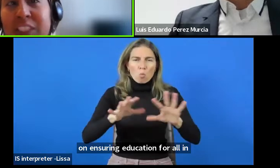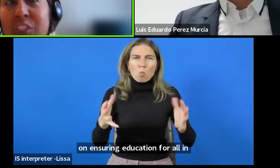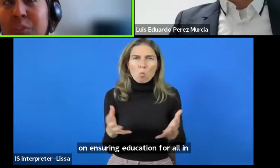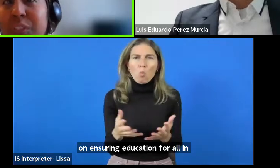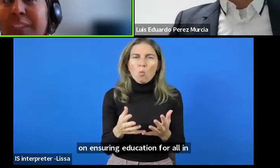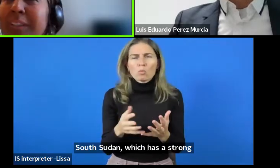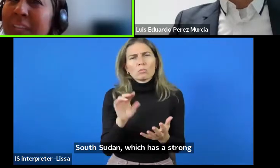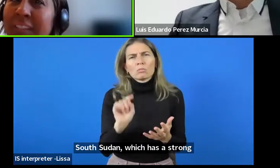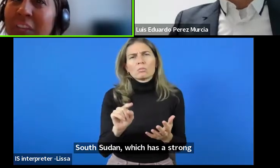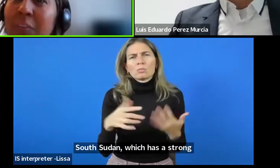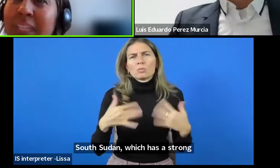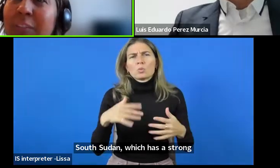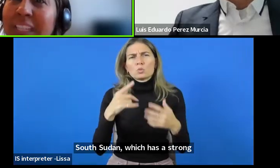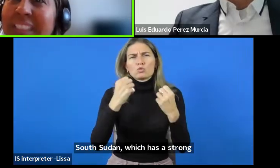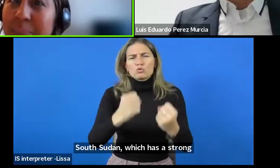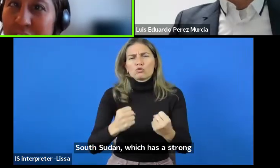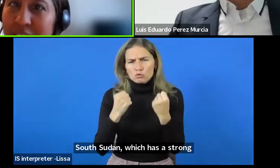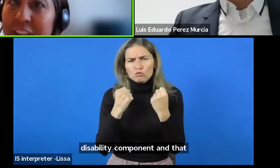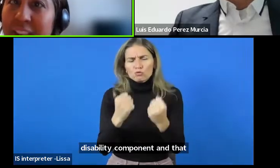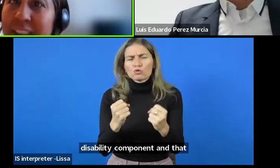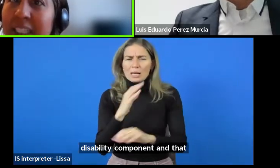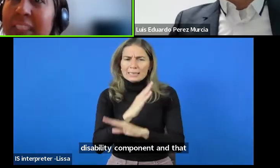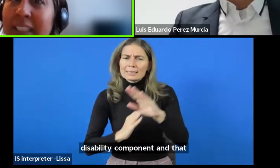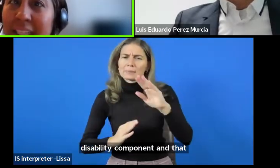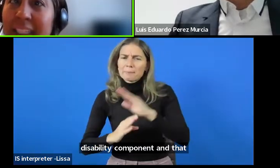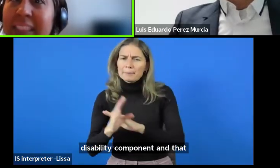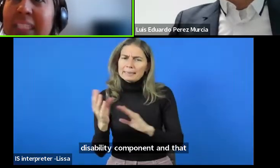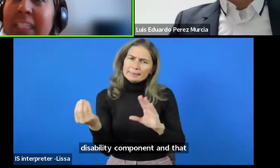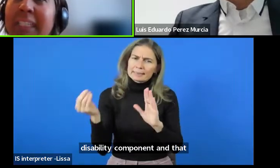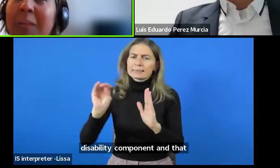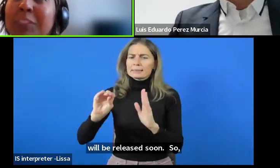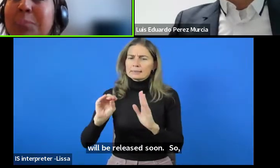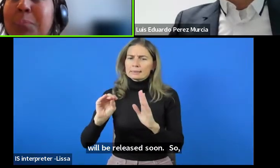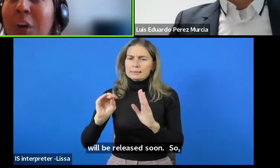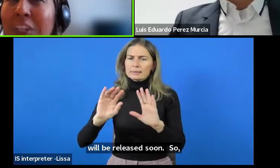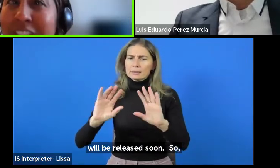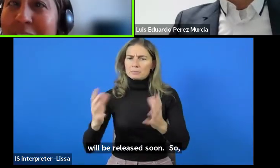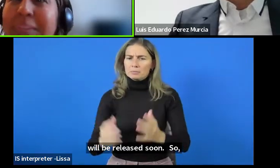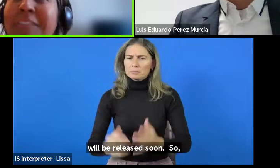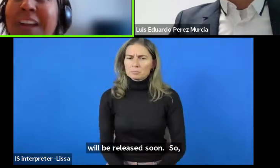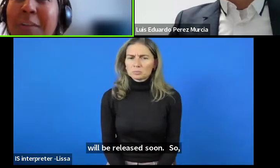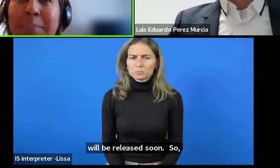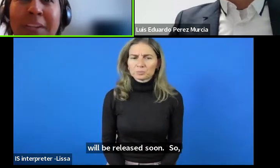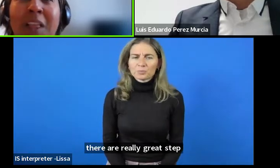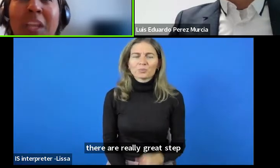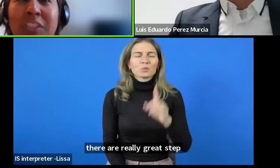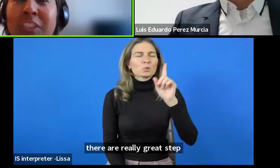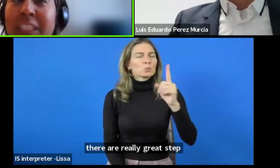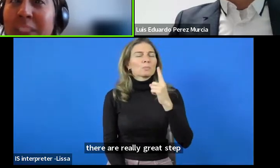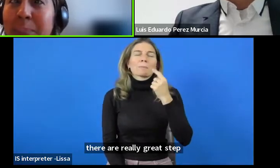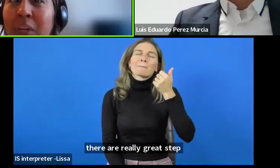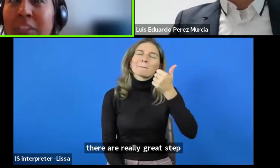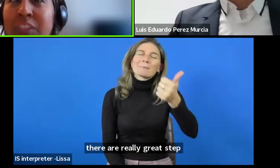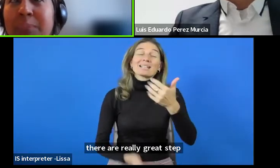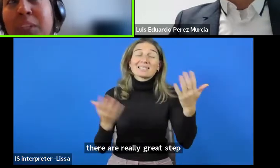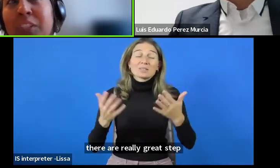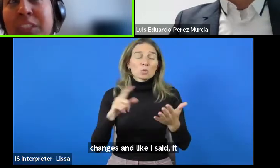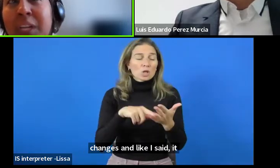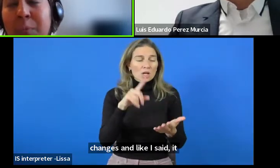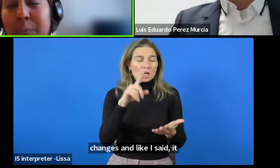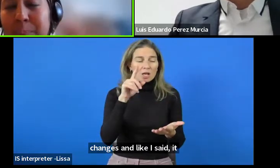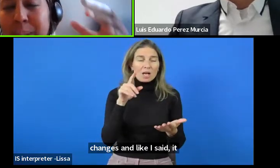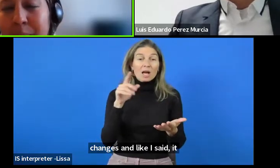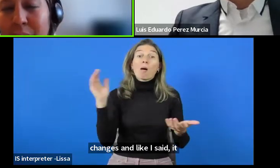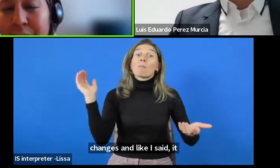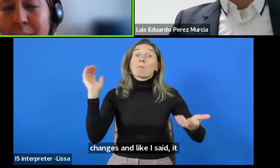be released soon. So they are really great step changes. And I think that, like I said, it comes through partnership development, strategic partnership, not